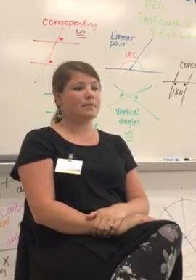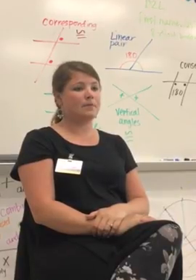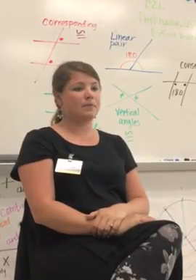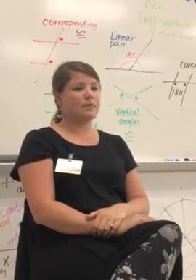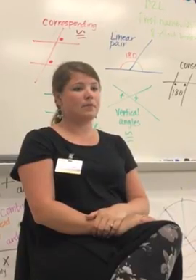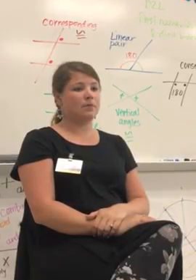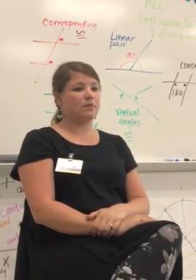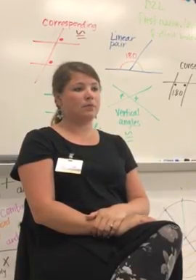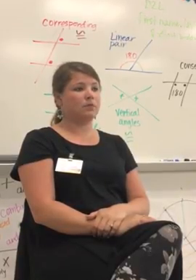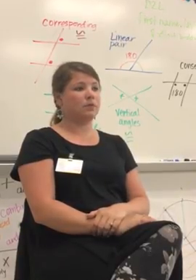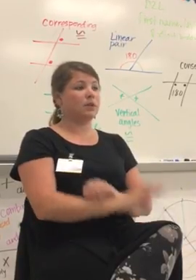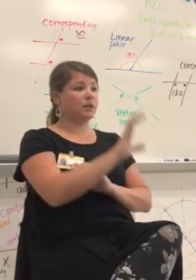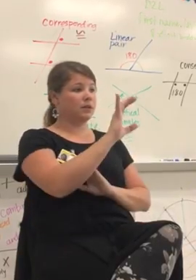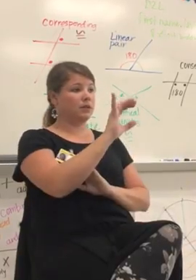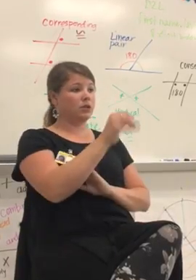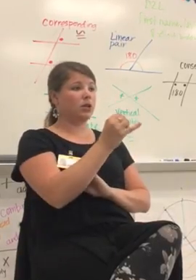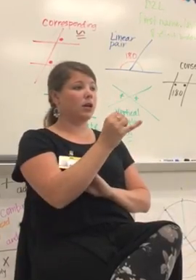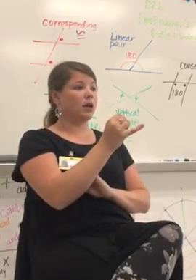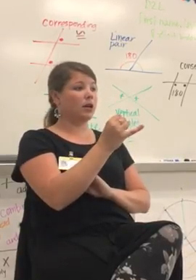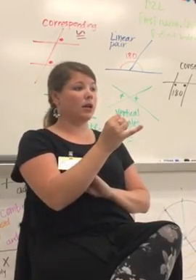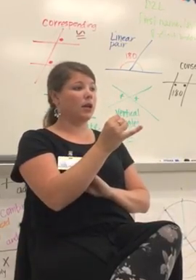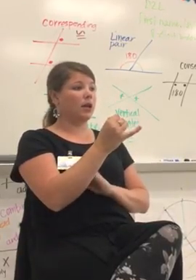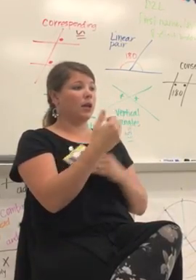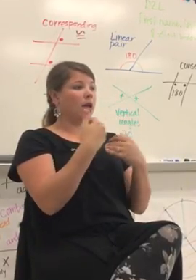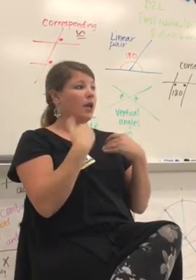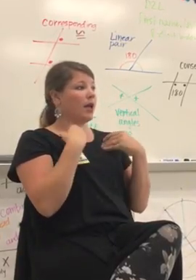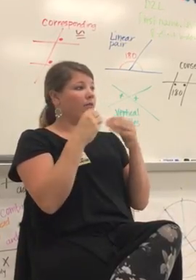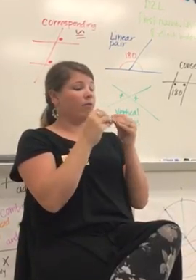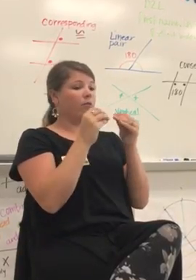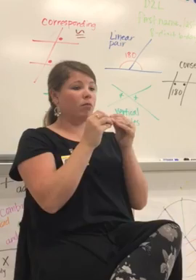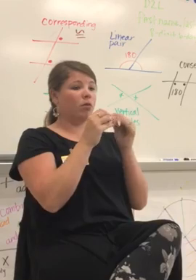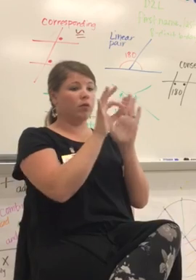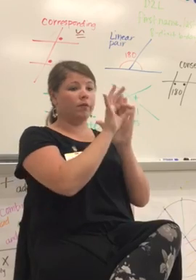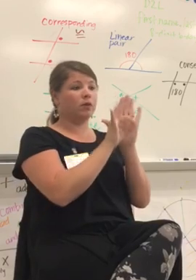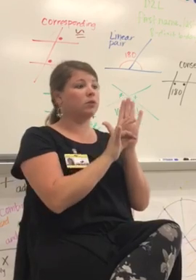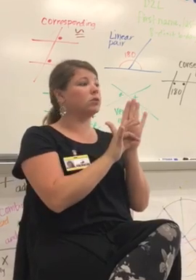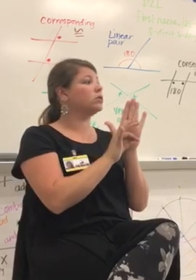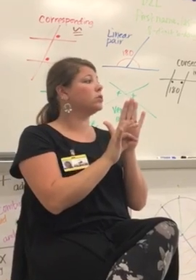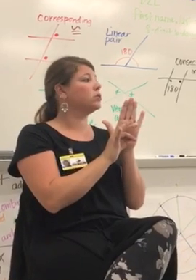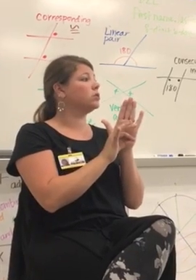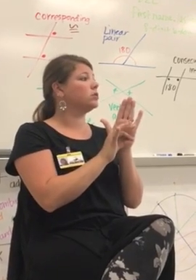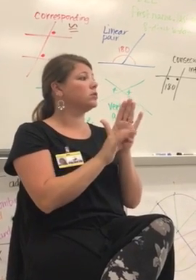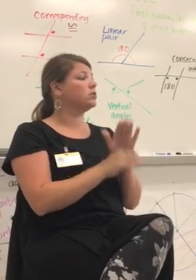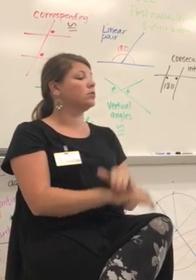See, I have more for those key functions. I have more where those are coming from.